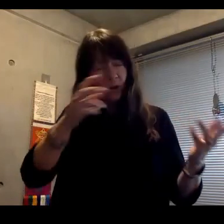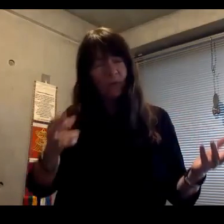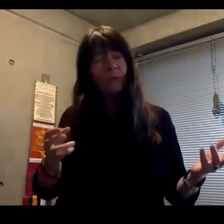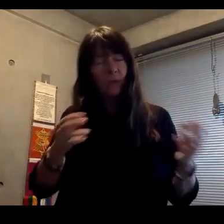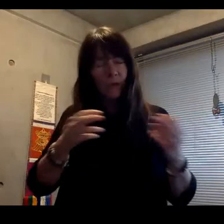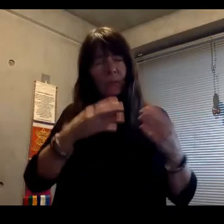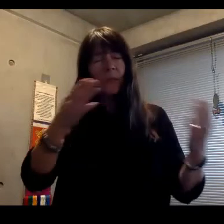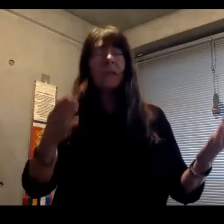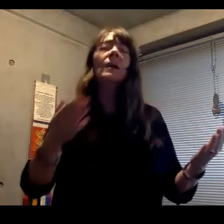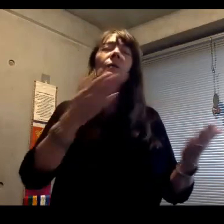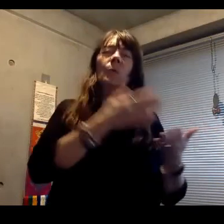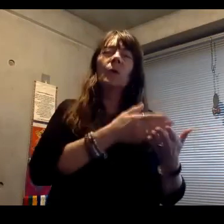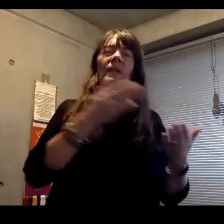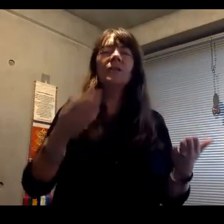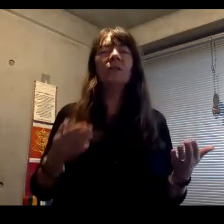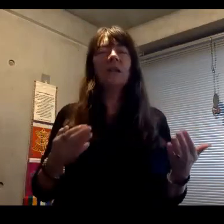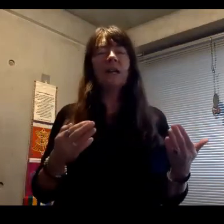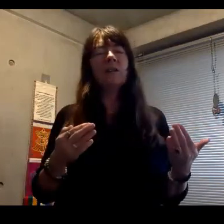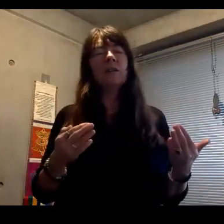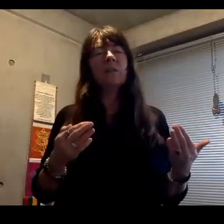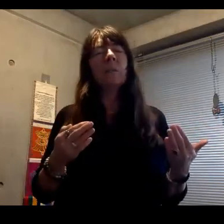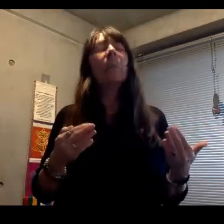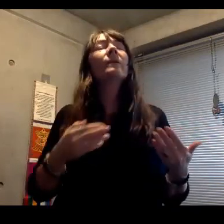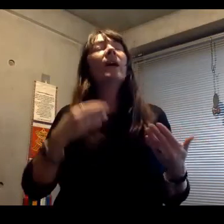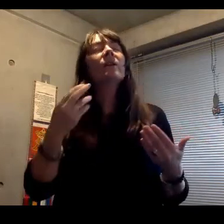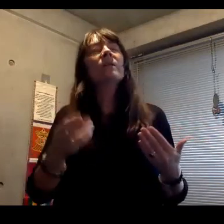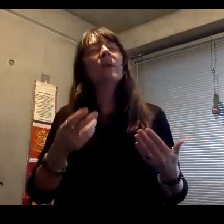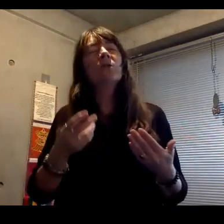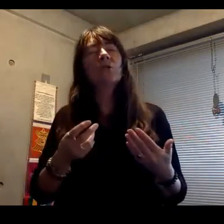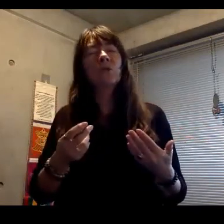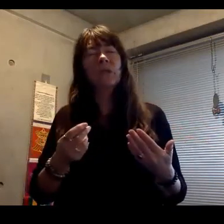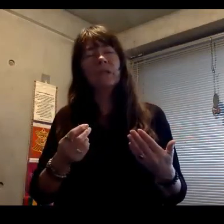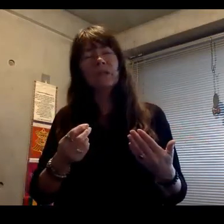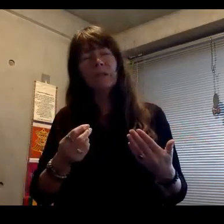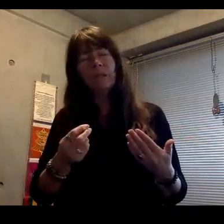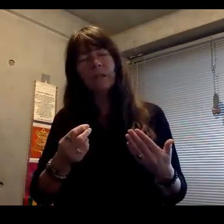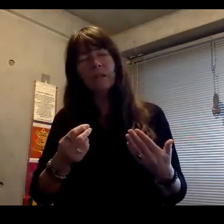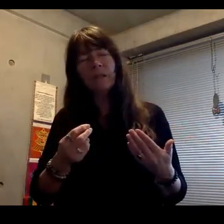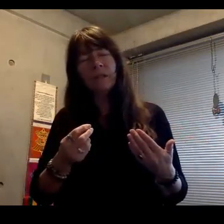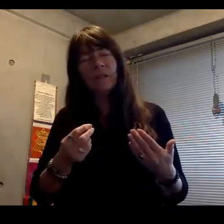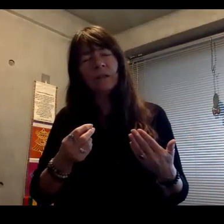have evolved for a little bit from one day to the next. That has been your choice.